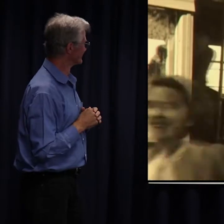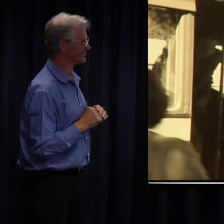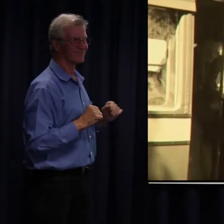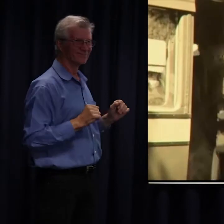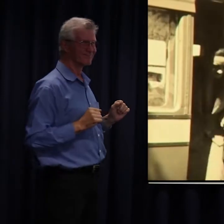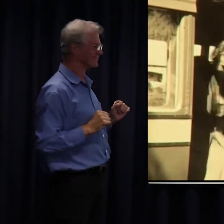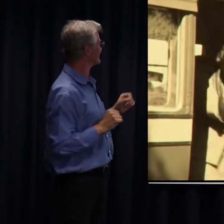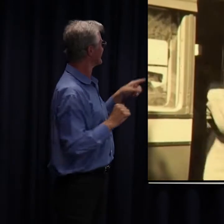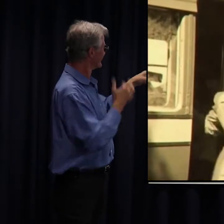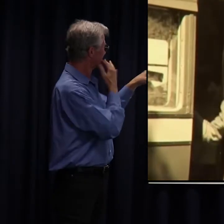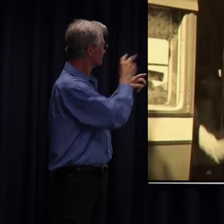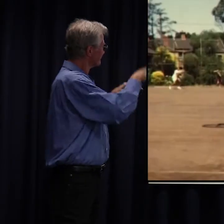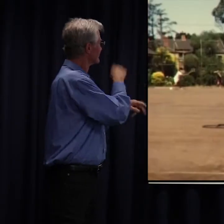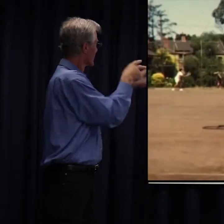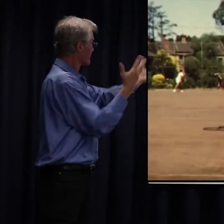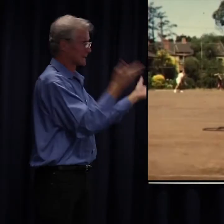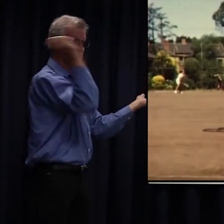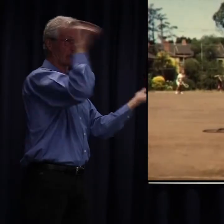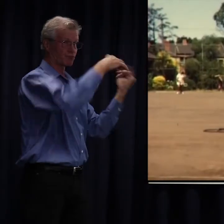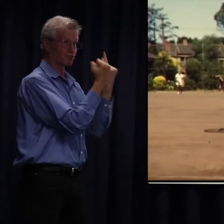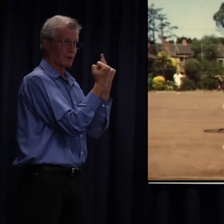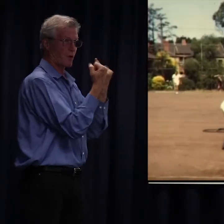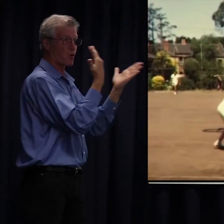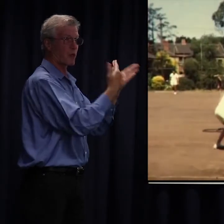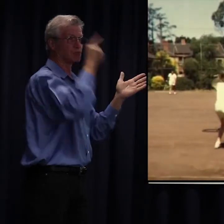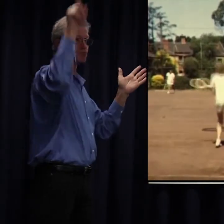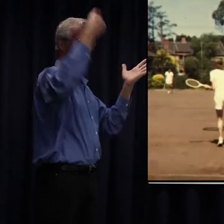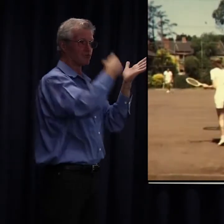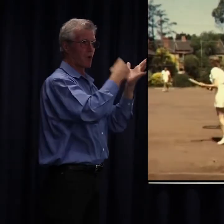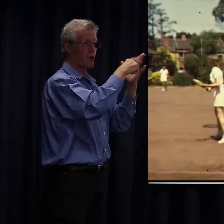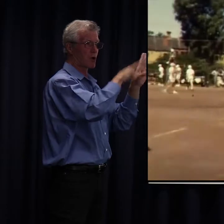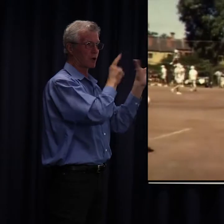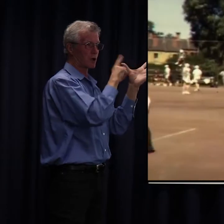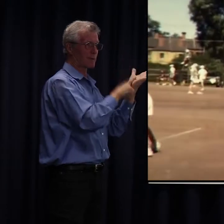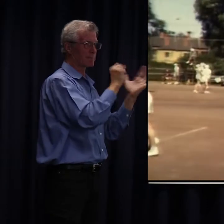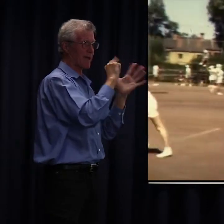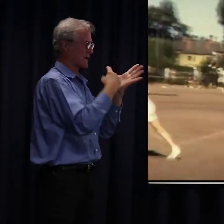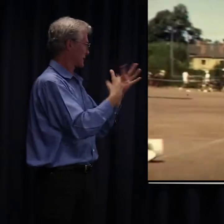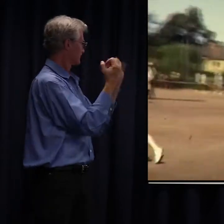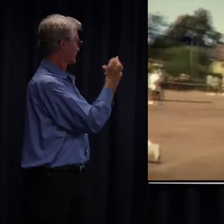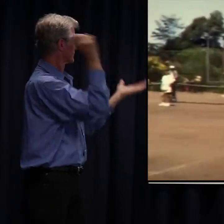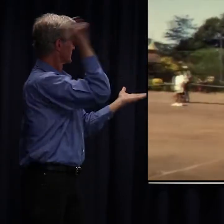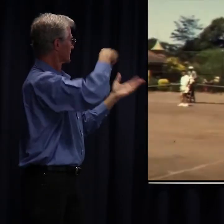tour of Melbourne. Beautiful. Here they are playing tennis. This competition is happening at Royal